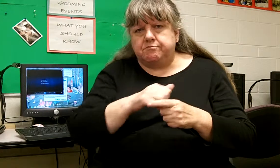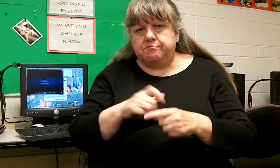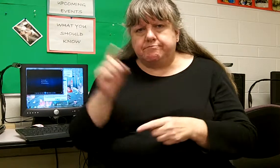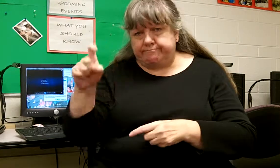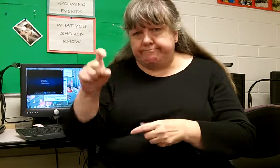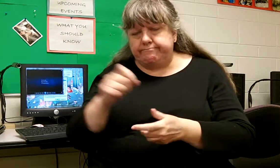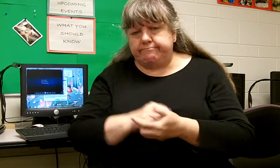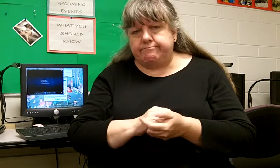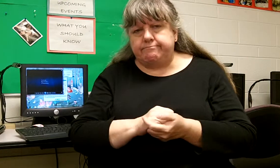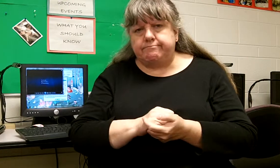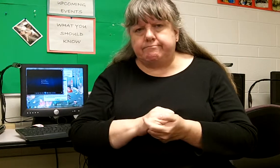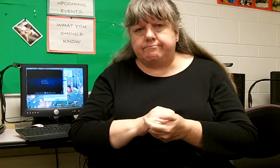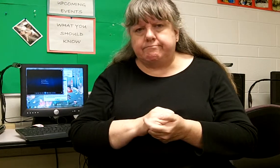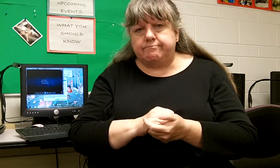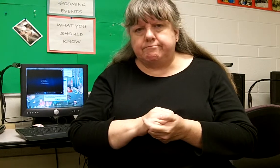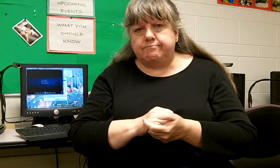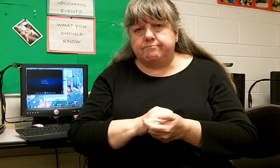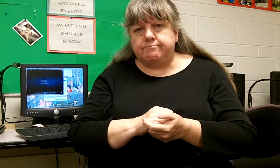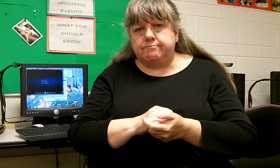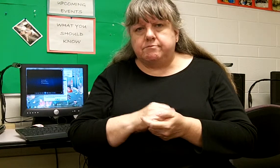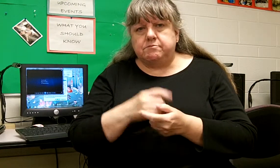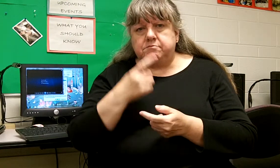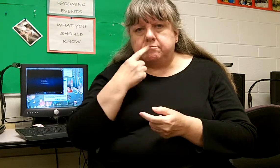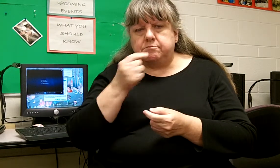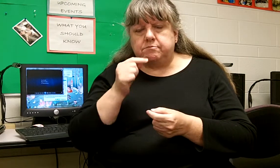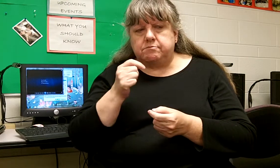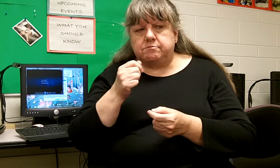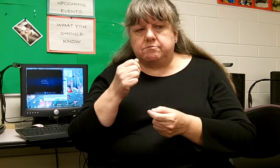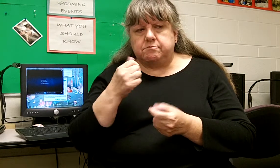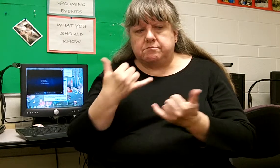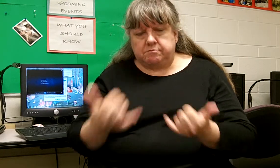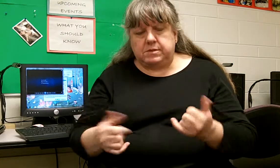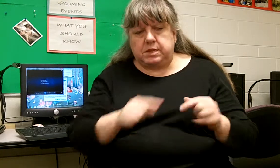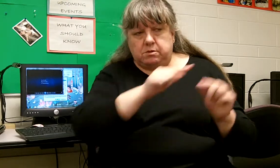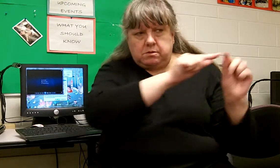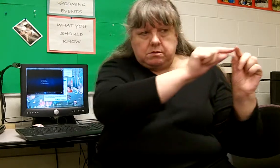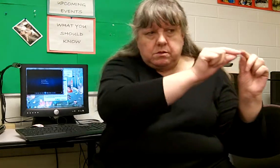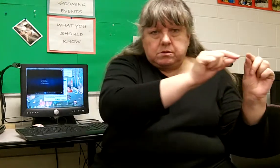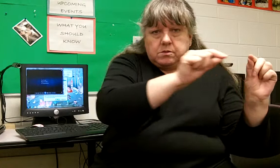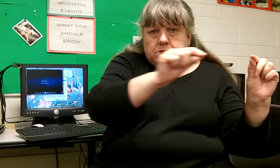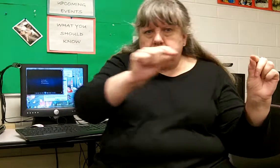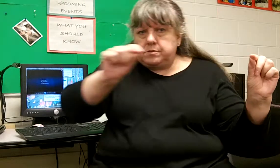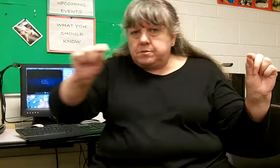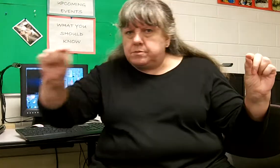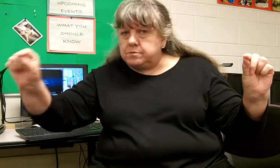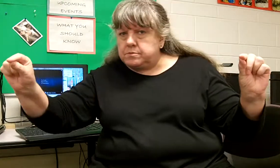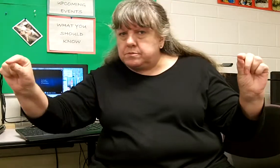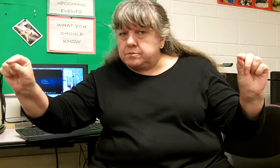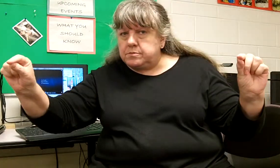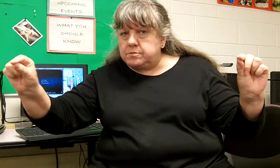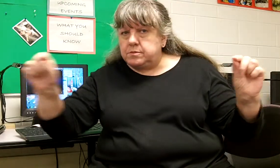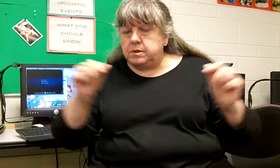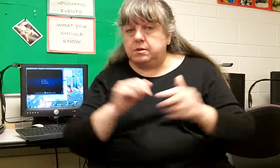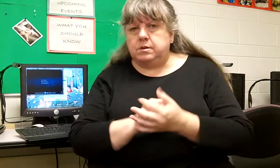I want to draw the number line. Actually, I have a line here, so I should give you all those ugly-looking lines that I can give you. Look at that. That's